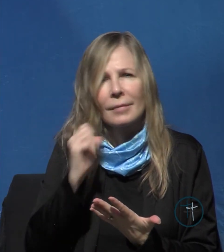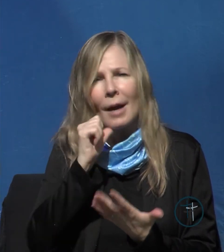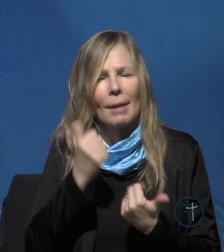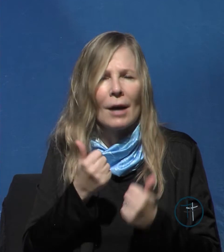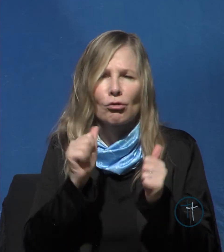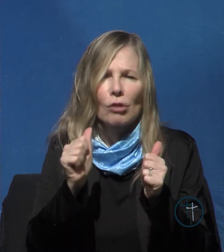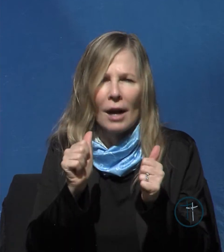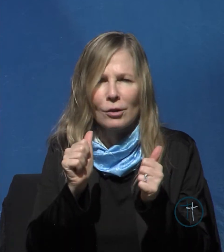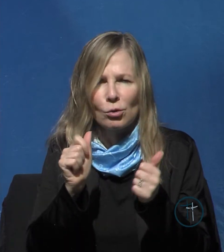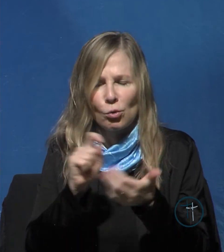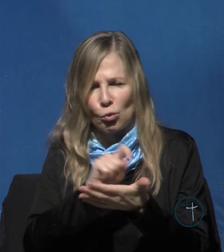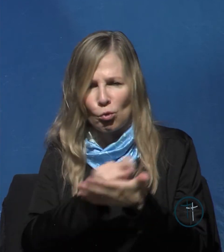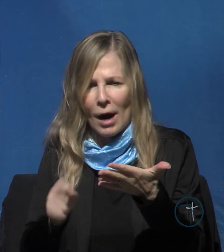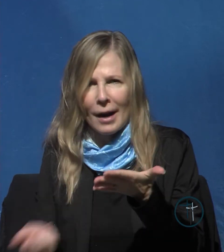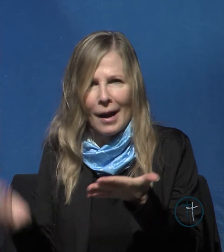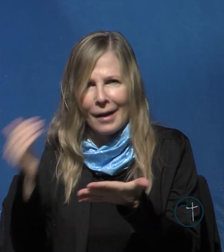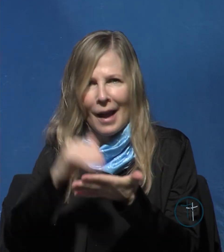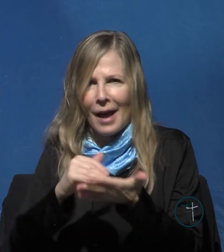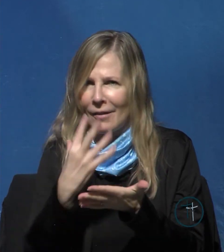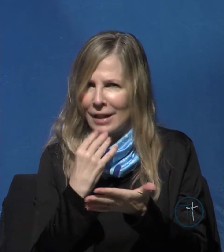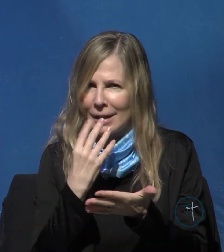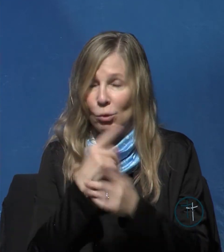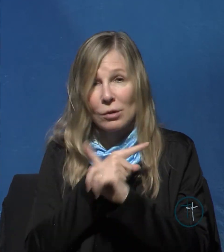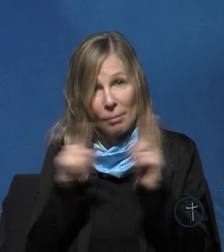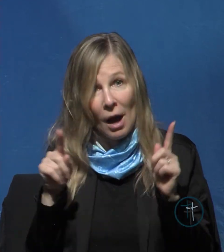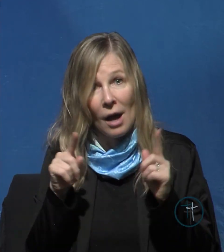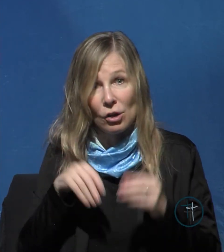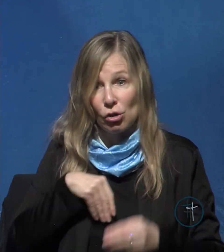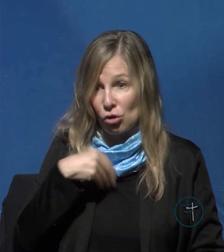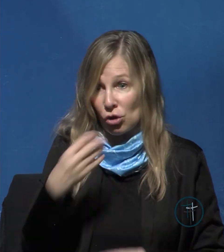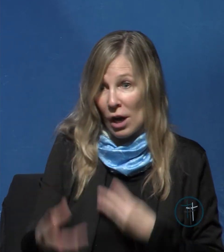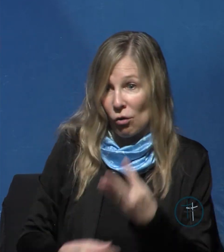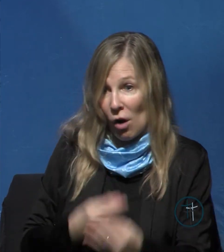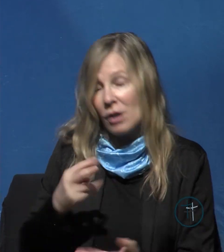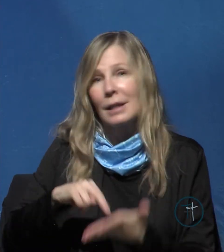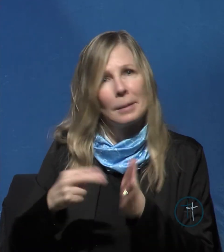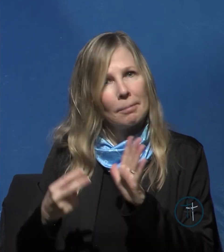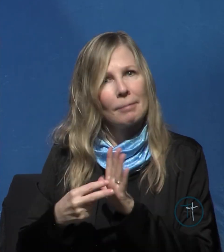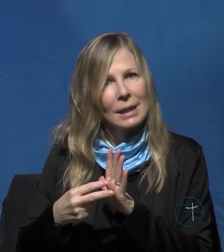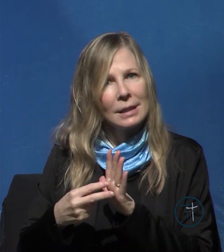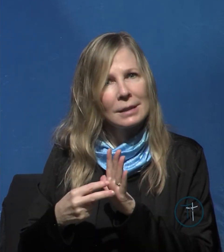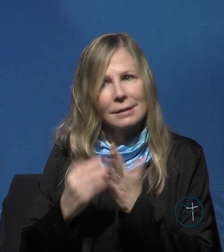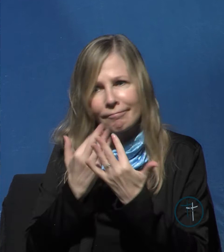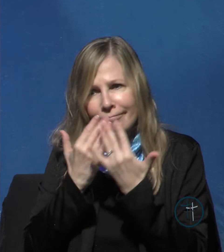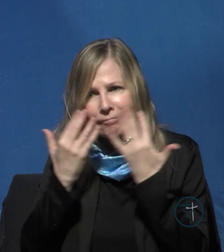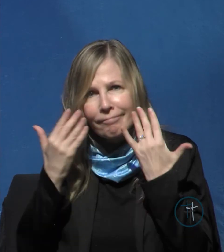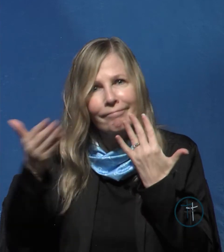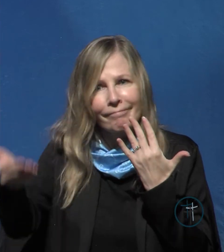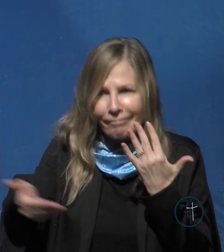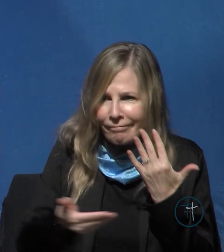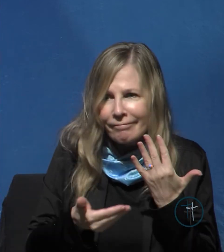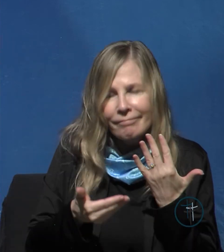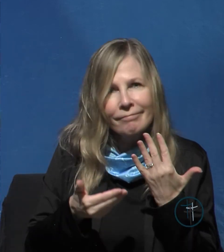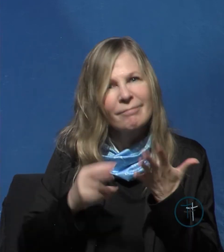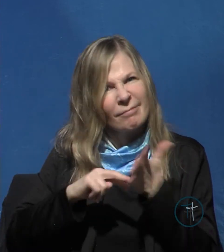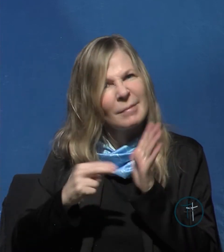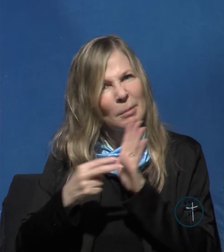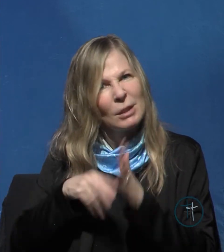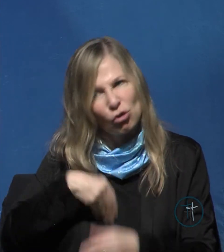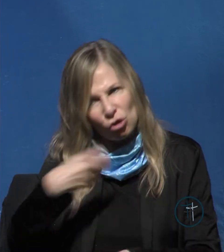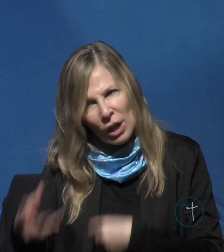to rewrite anything, but generosity is tied up in that concept of hospitality. In other words, to show hospitality is to